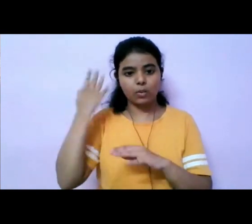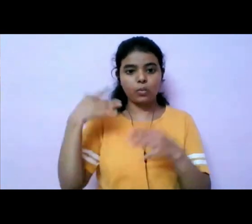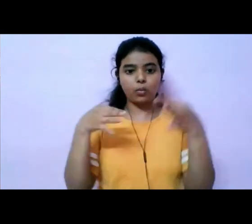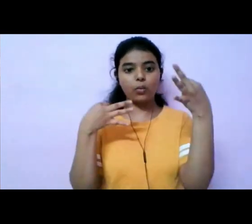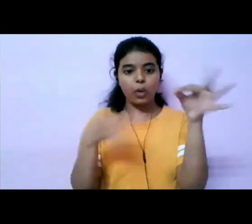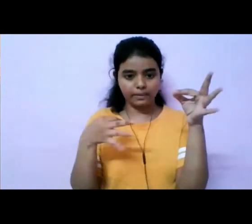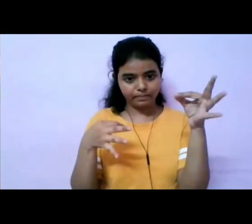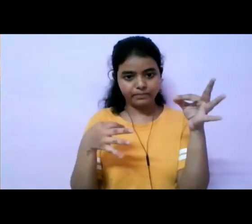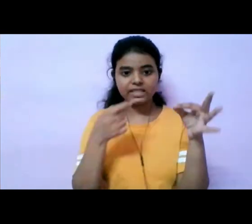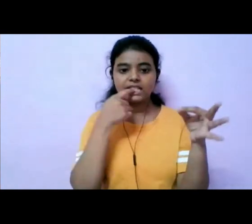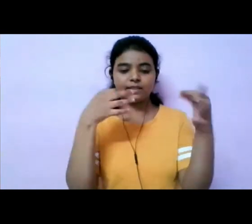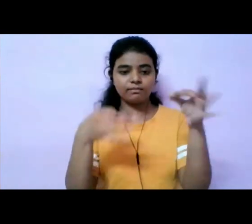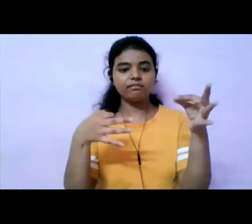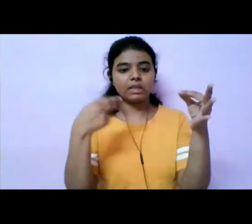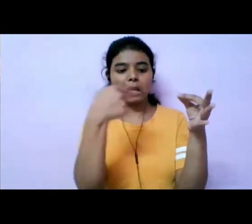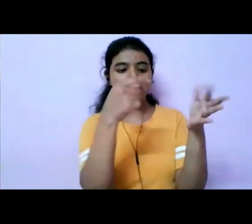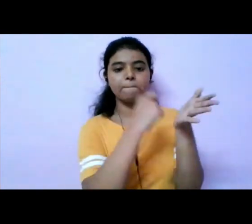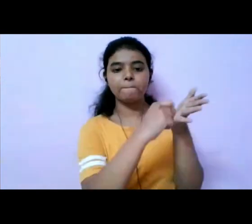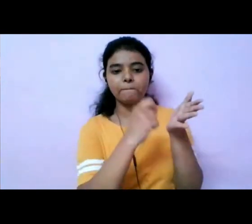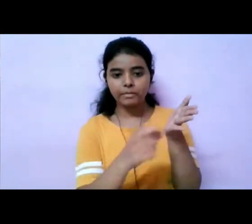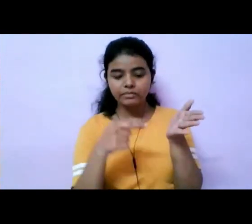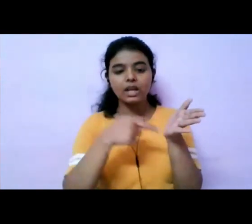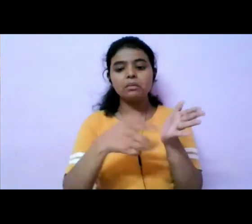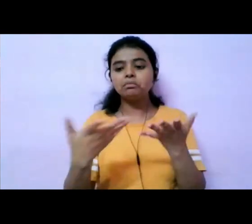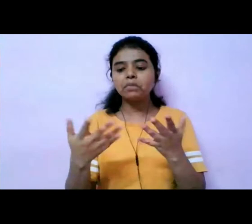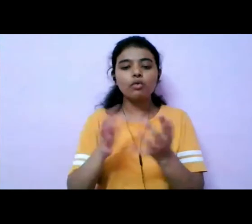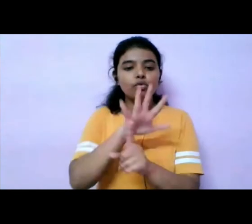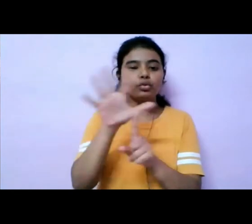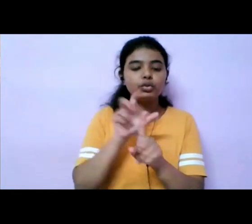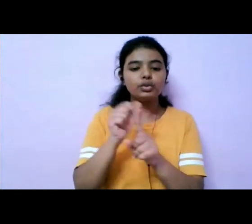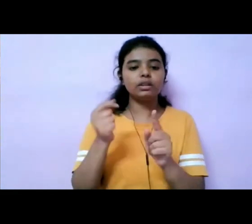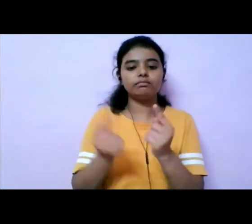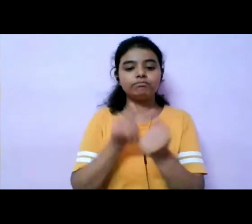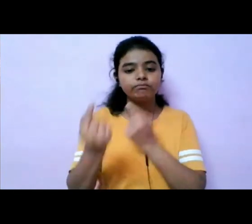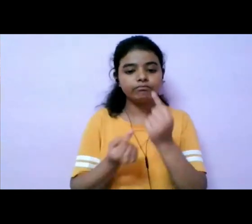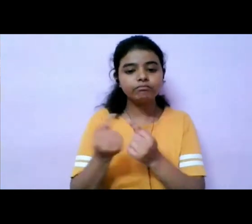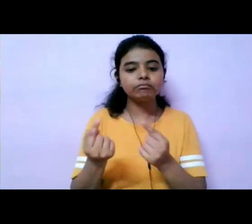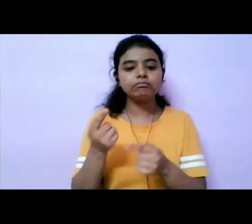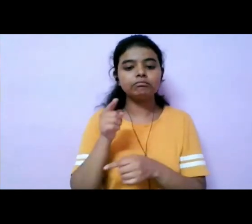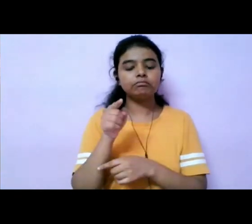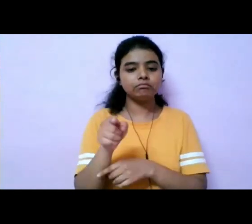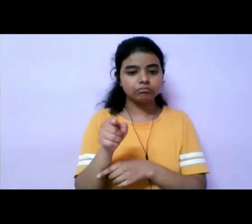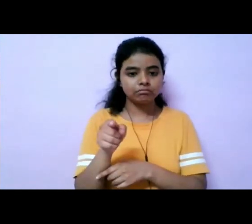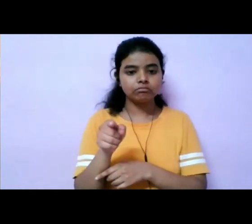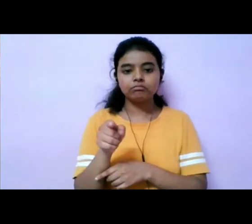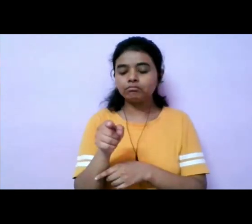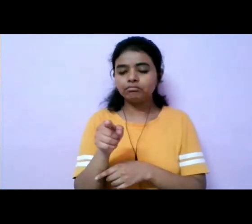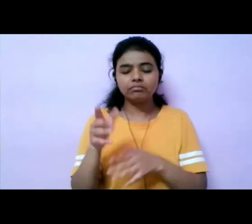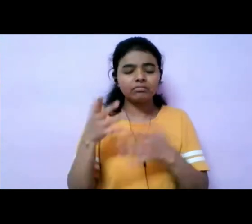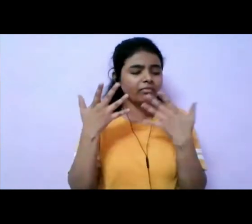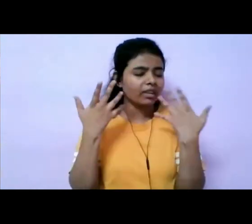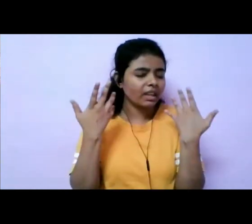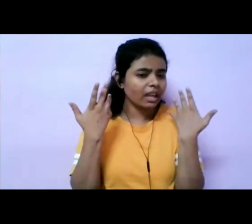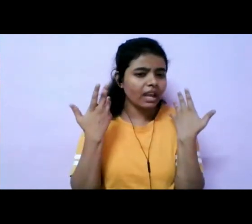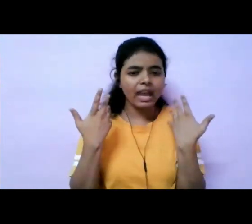they wrote, cultural diplomacy is a two-way street. For every